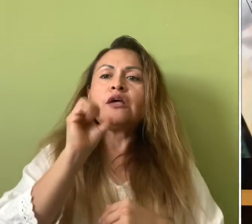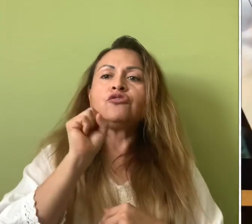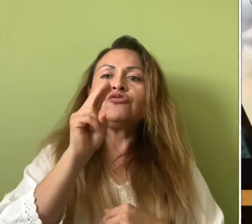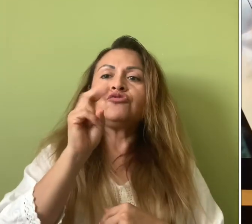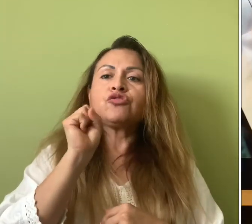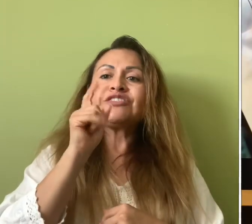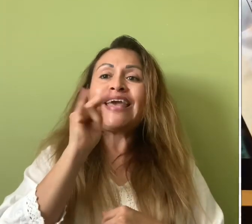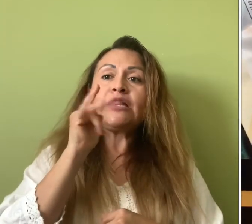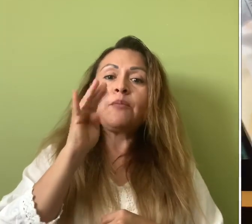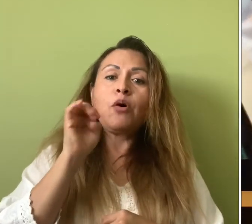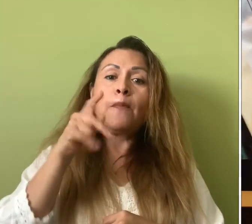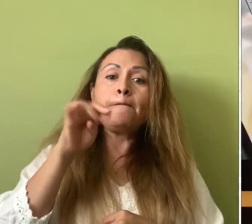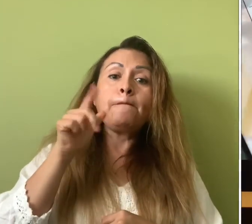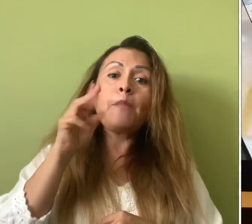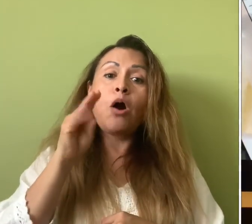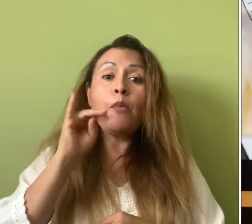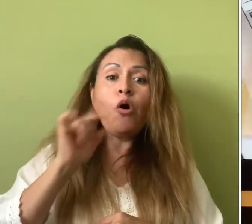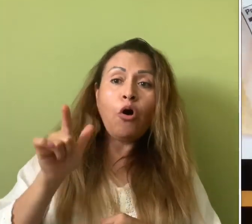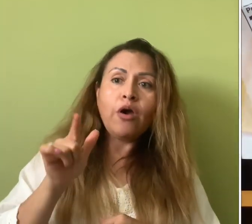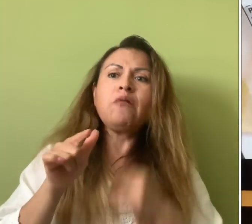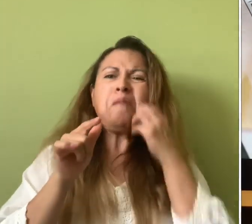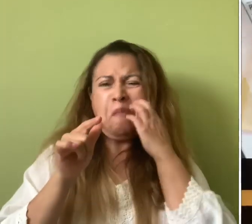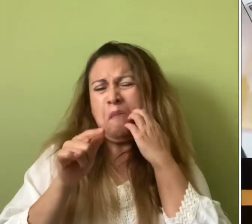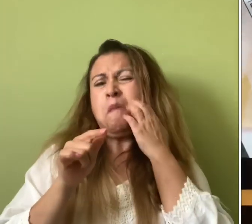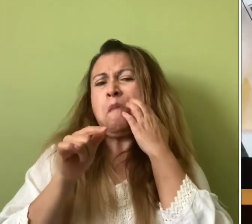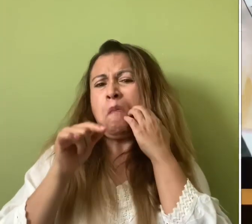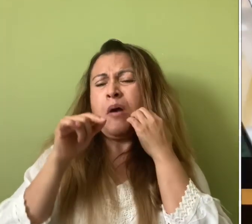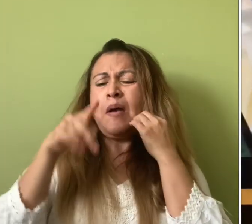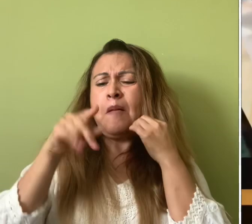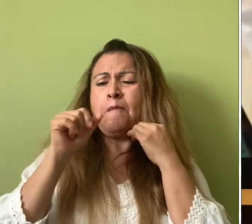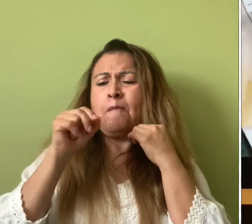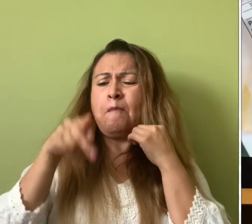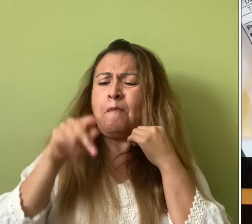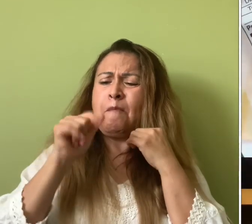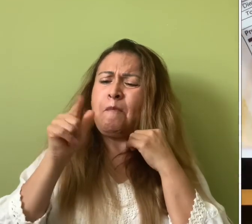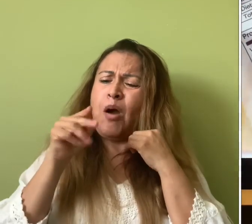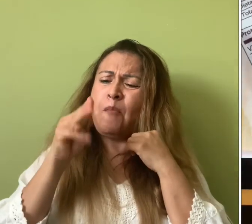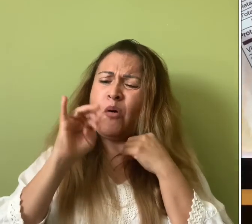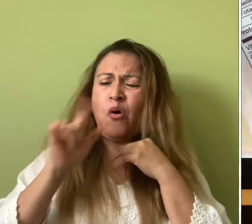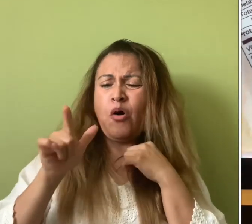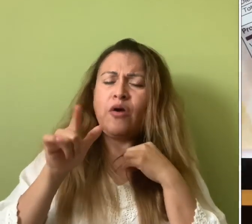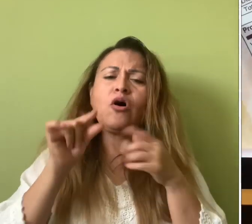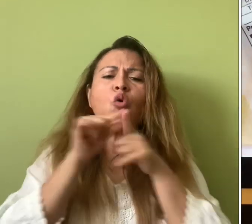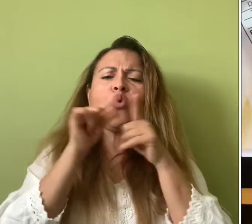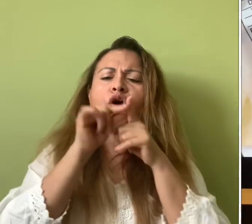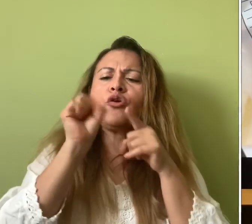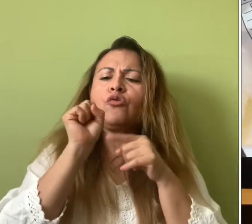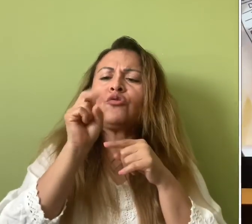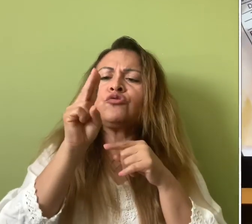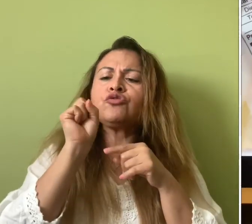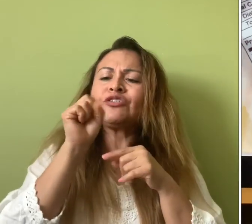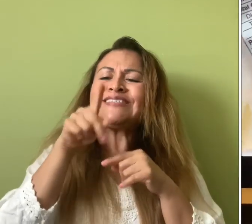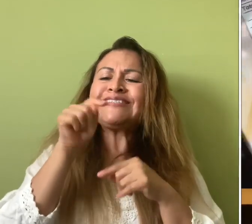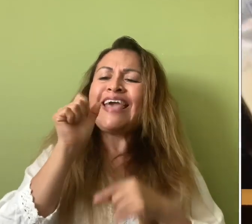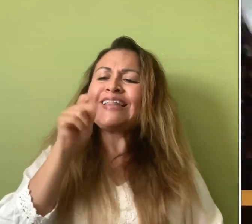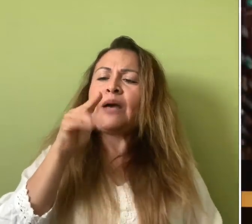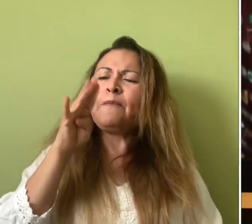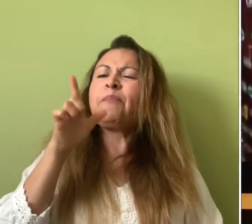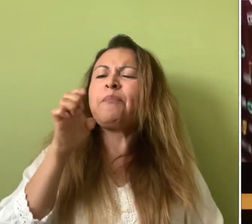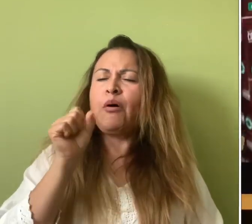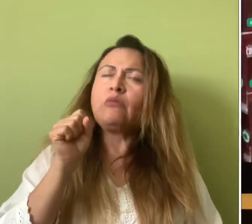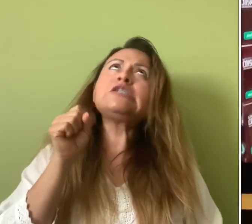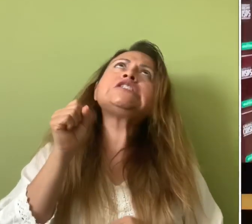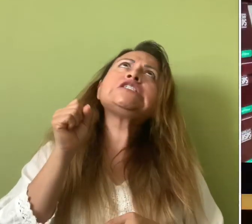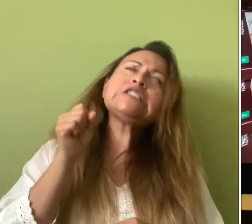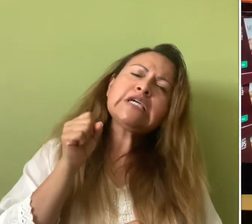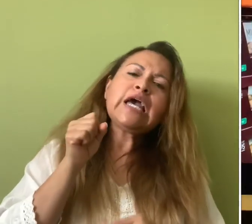yeast extract, natural flavor. You guys, when you see palm oil, don't be swayed by sustainable. Like, the harvesting of palm oil